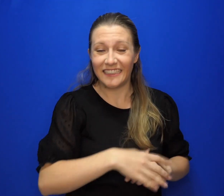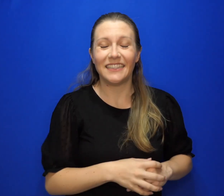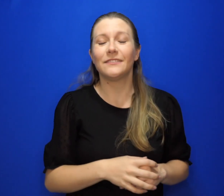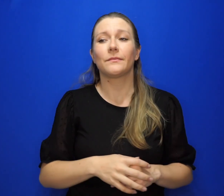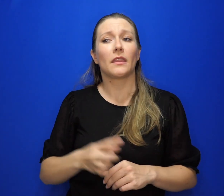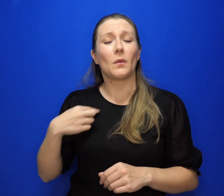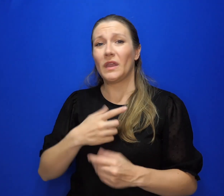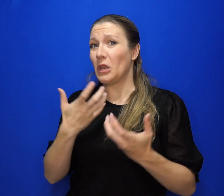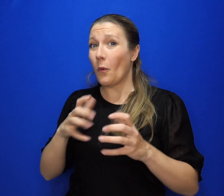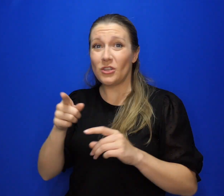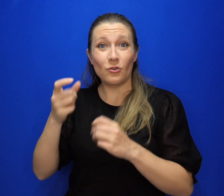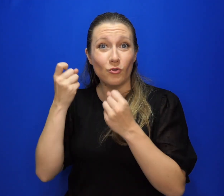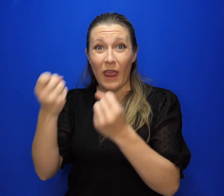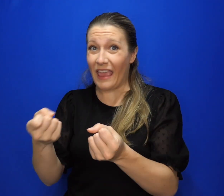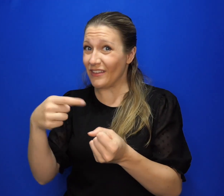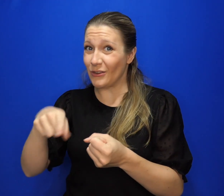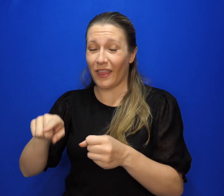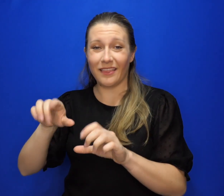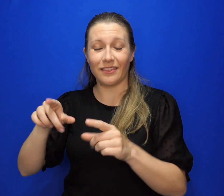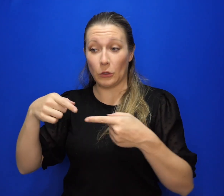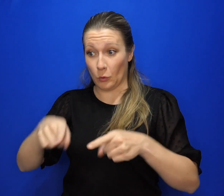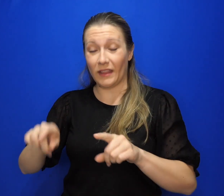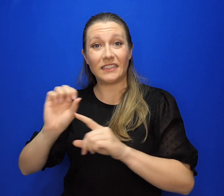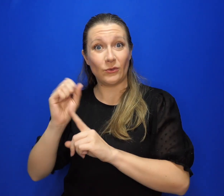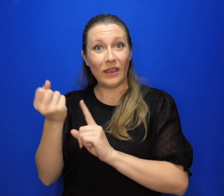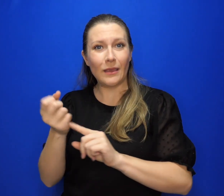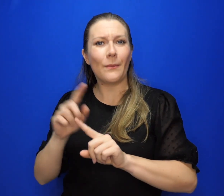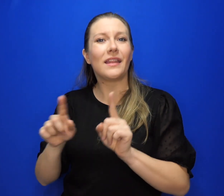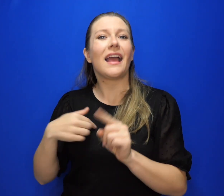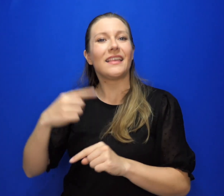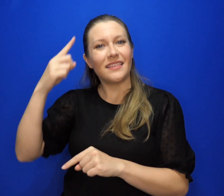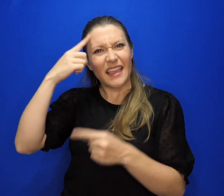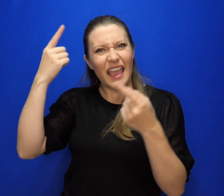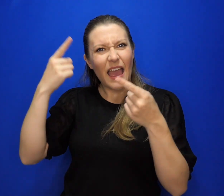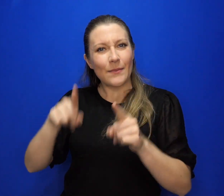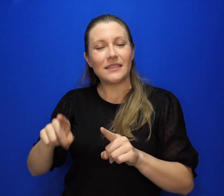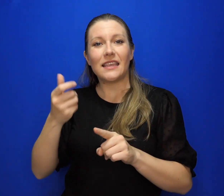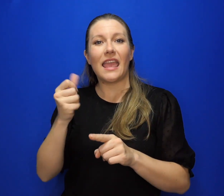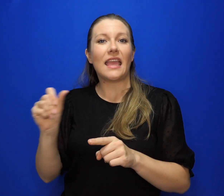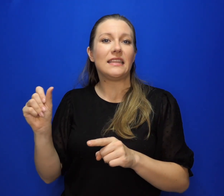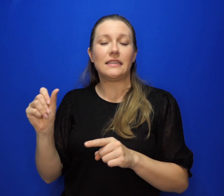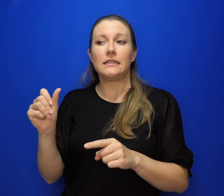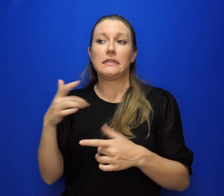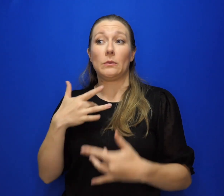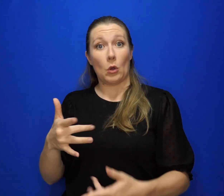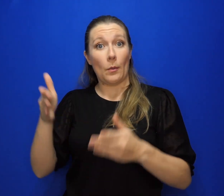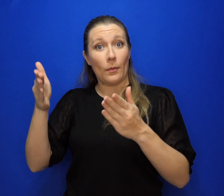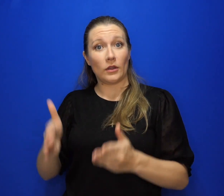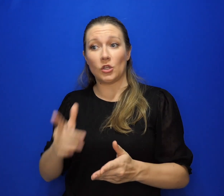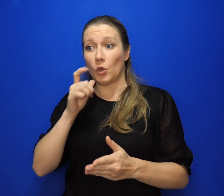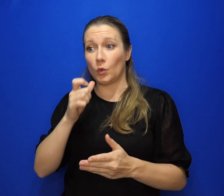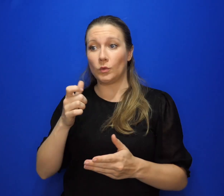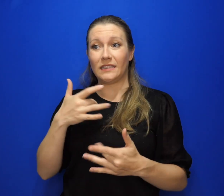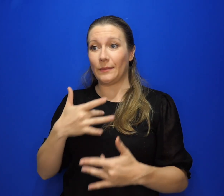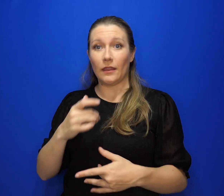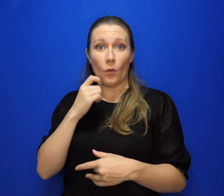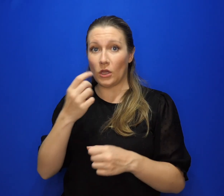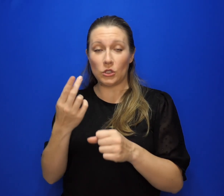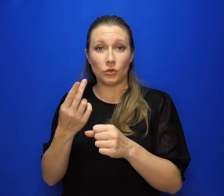driving during this situation. But I think what happens is that any reasonable person who would not do something like that in a normal situation, when the